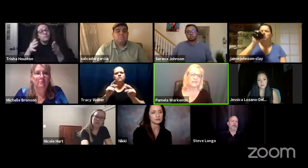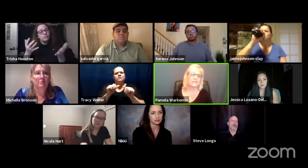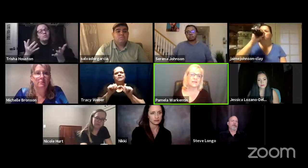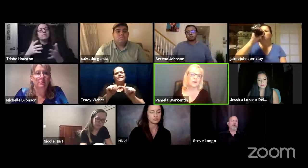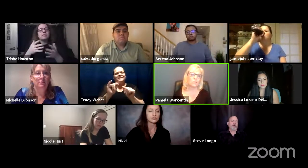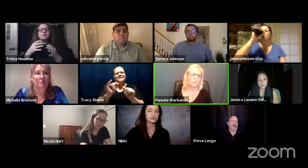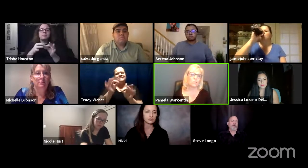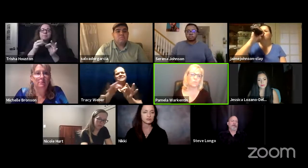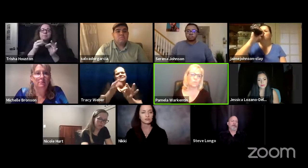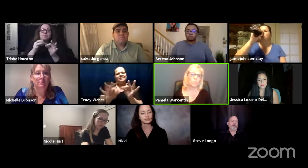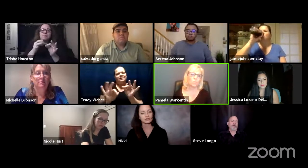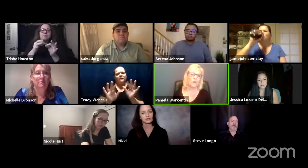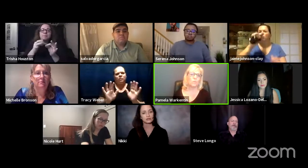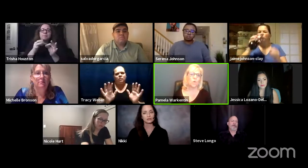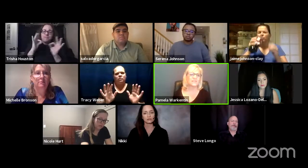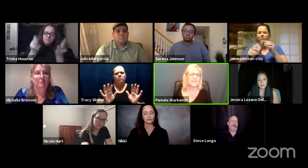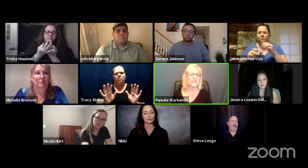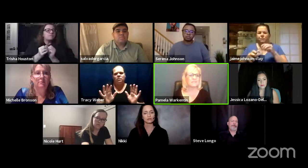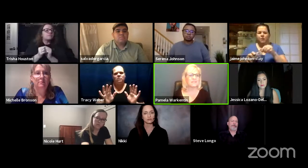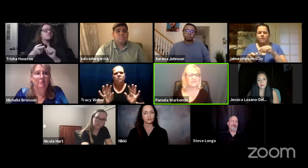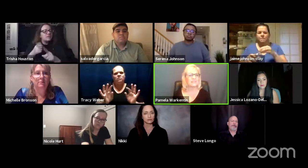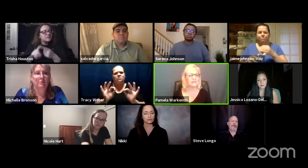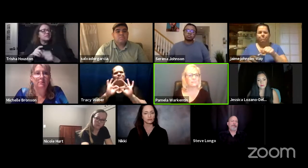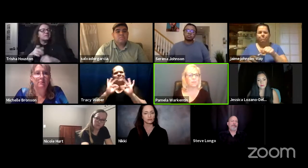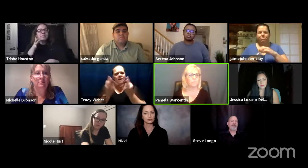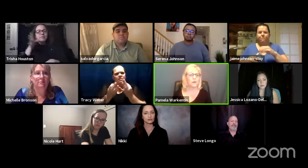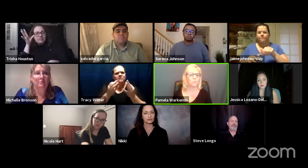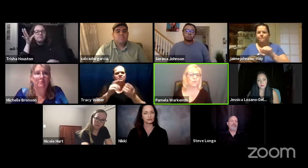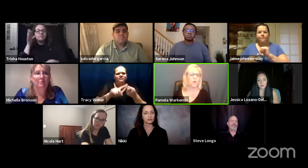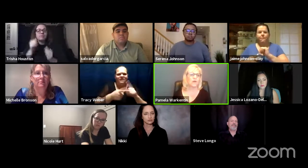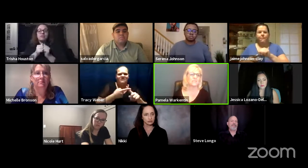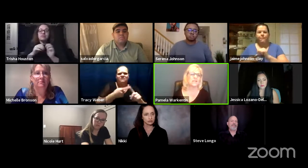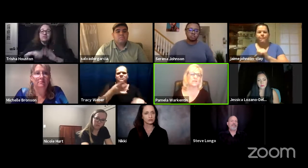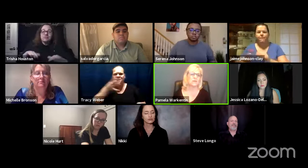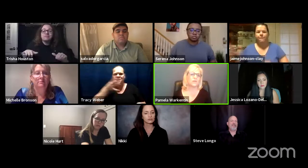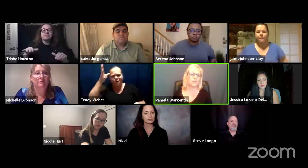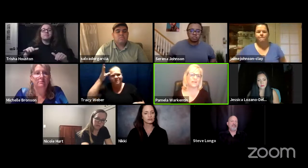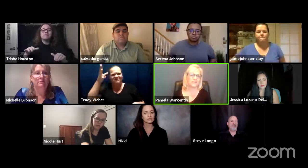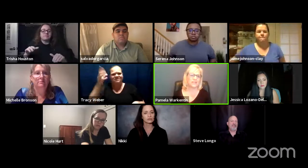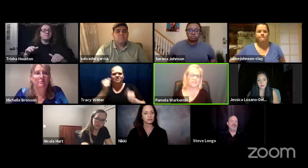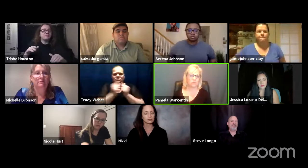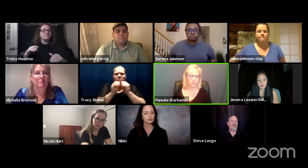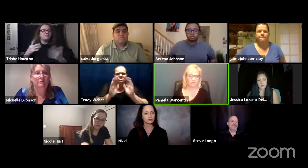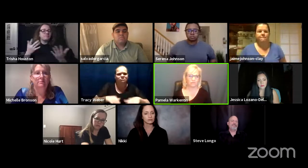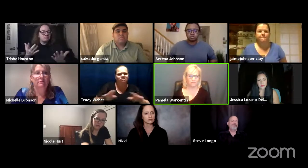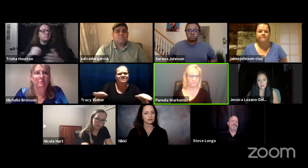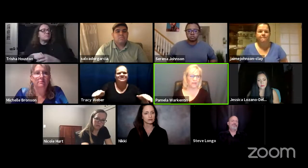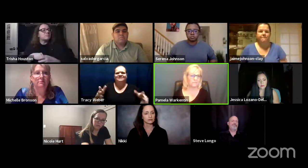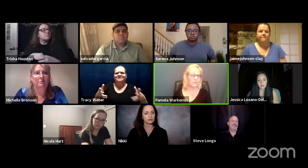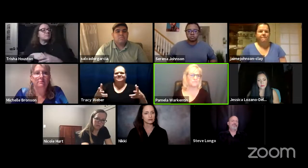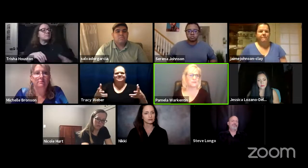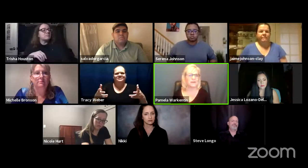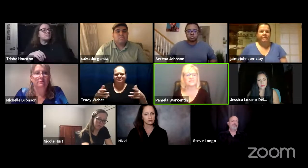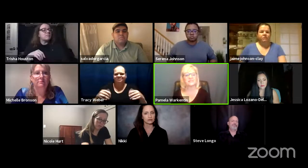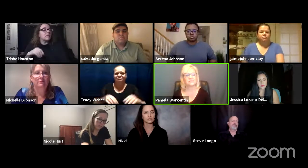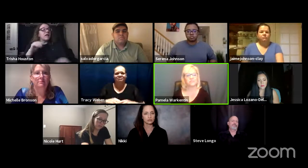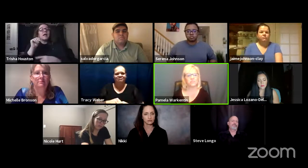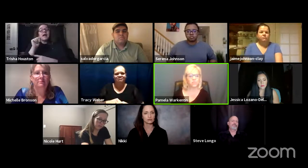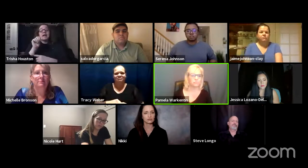and we want to keep things simple, but we want to keep the orientation with family, friends,